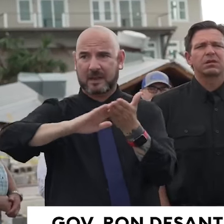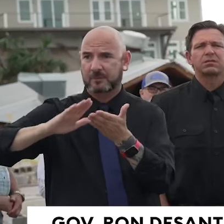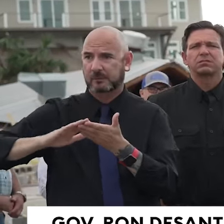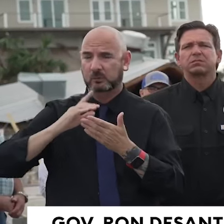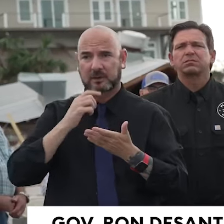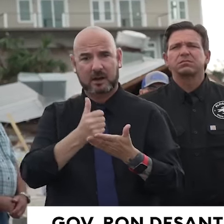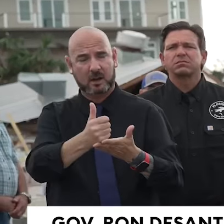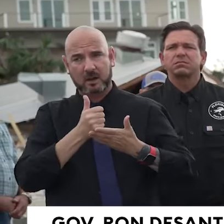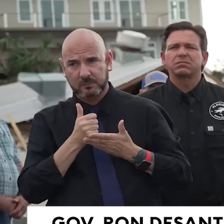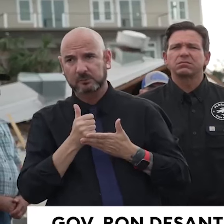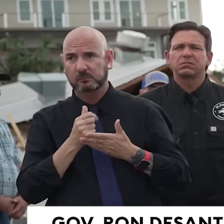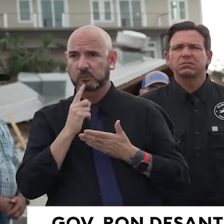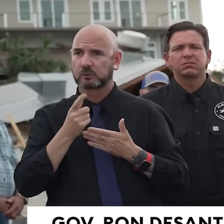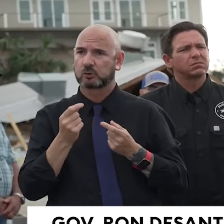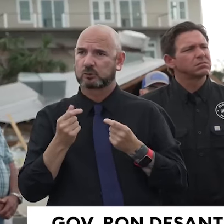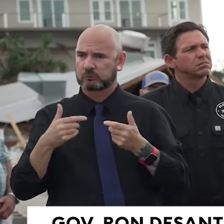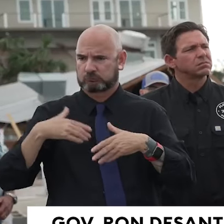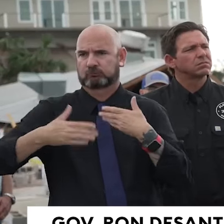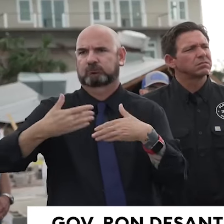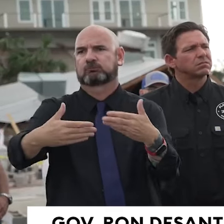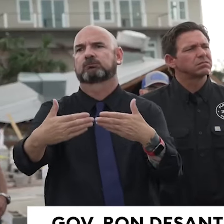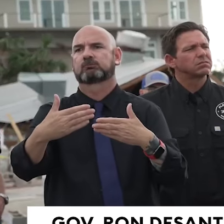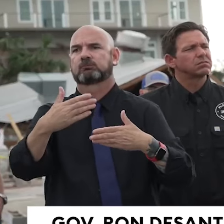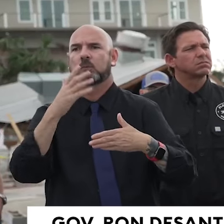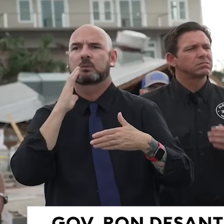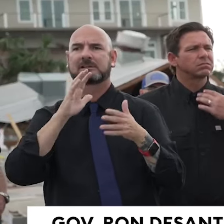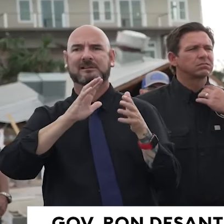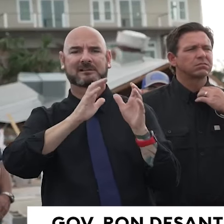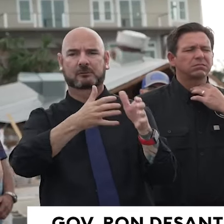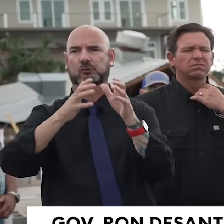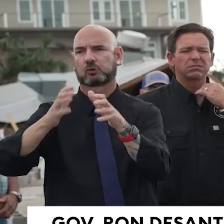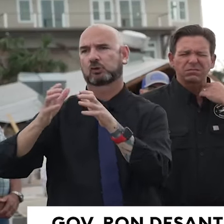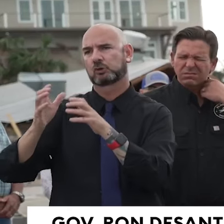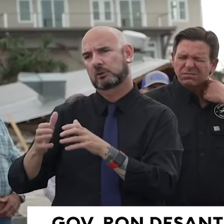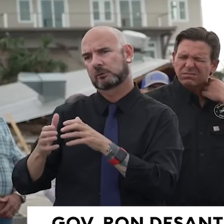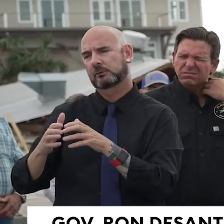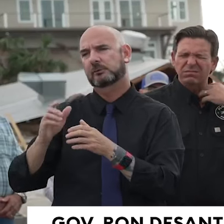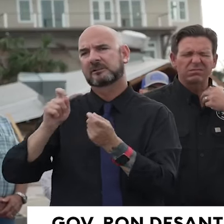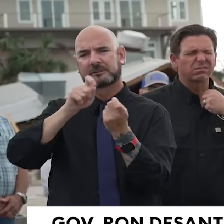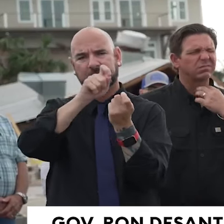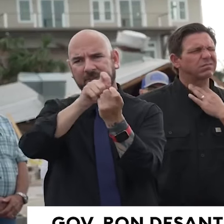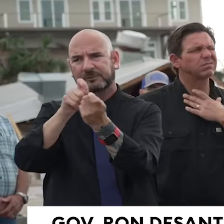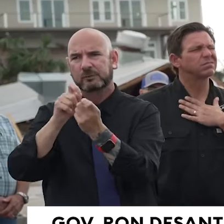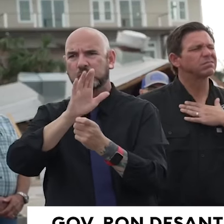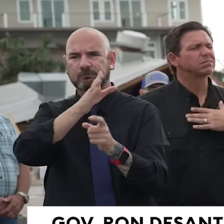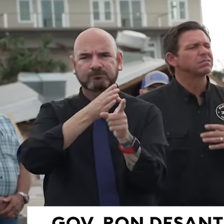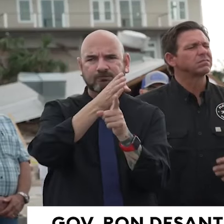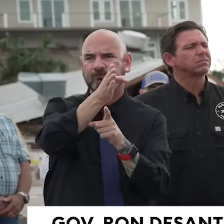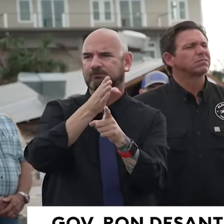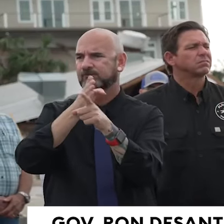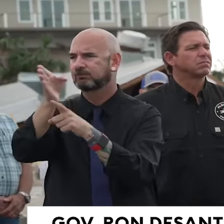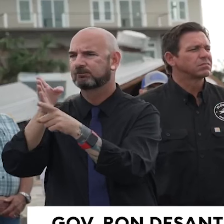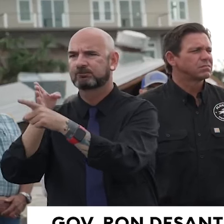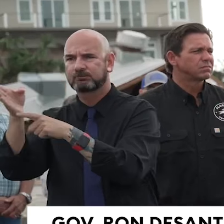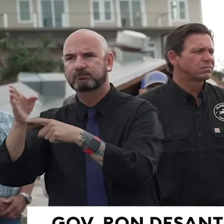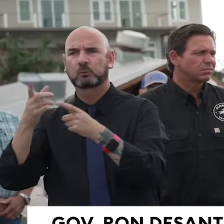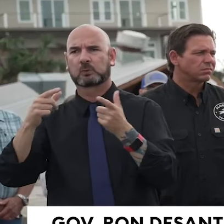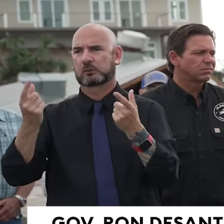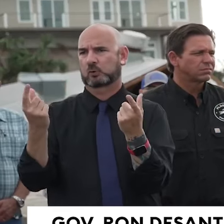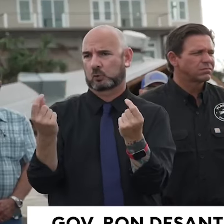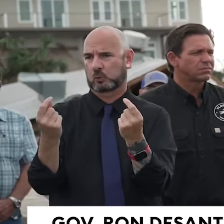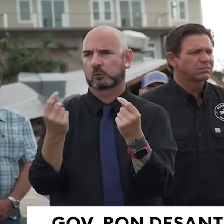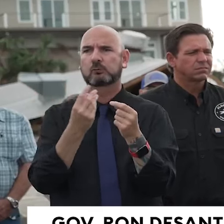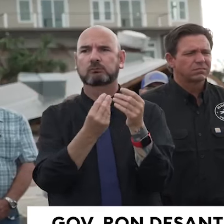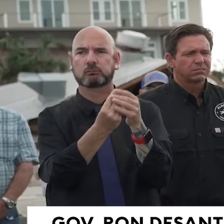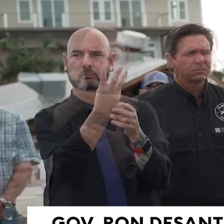expedite that if you will separate your debris into specific piles. What we're asking you to do, vegetation